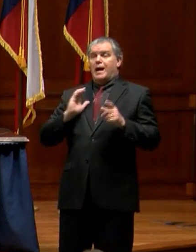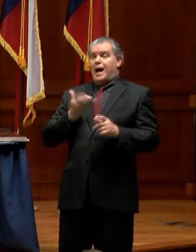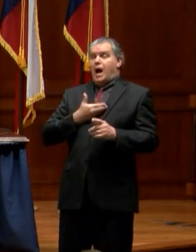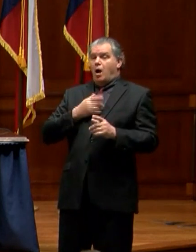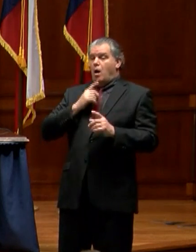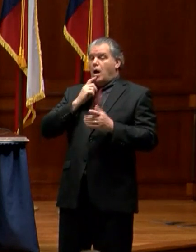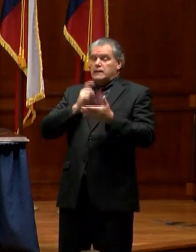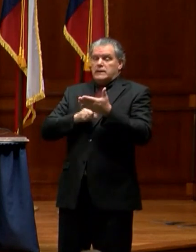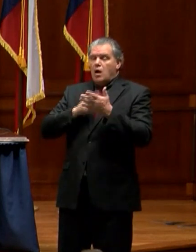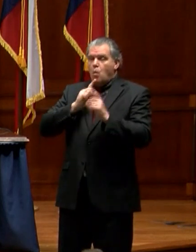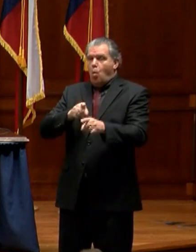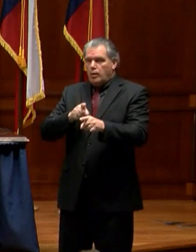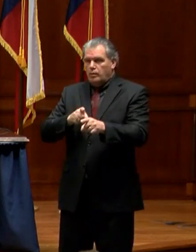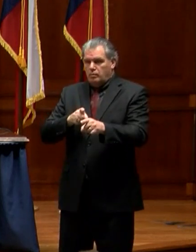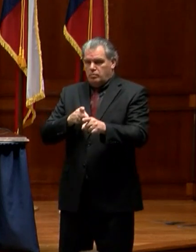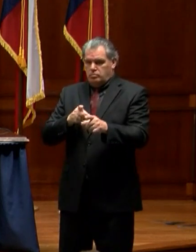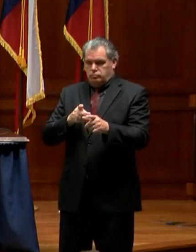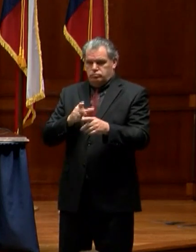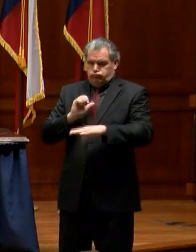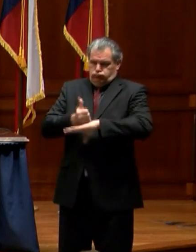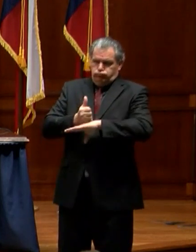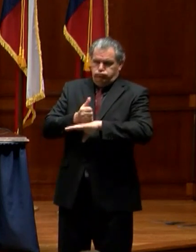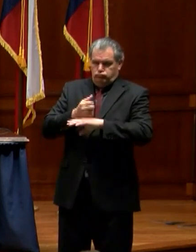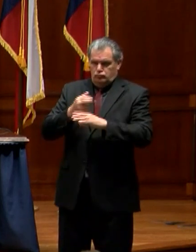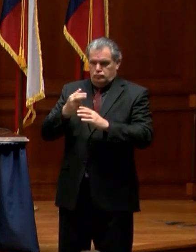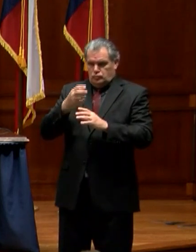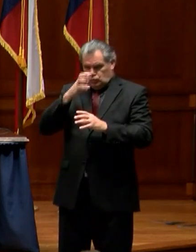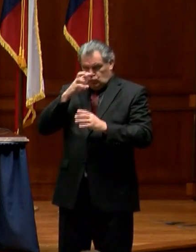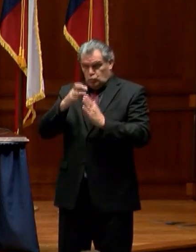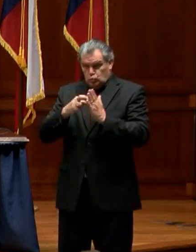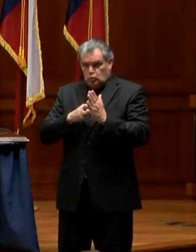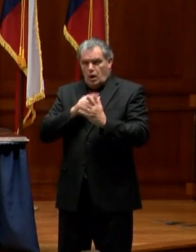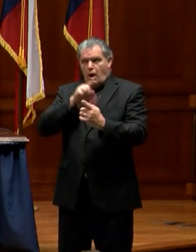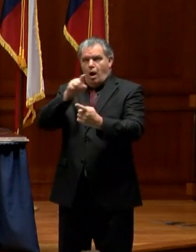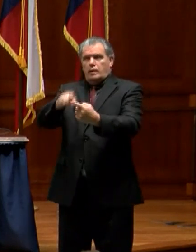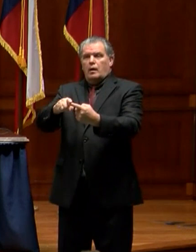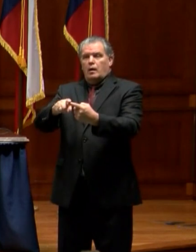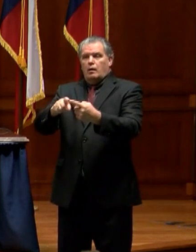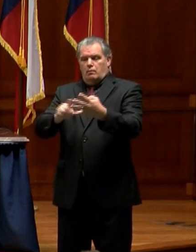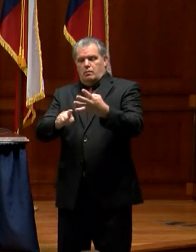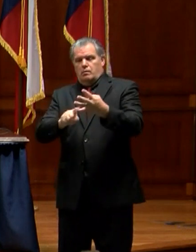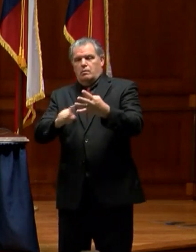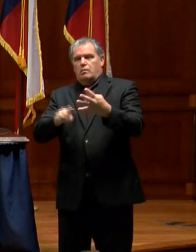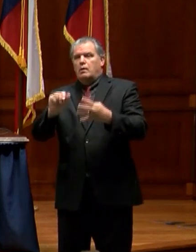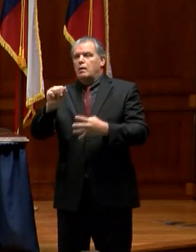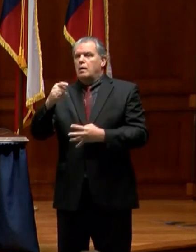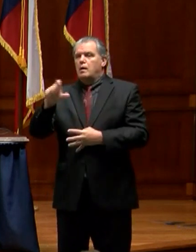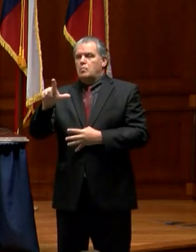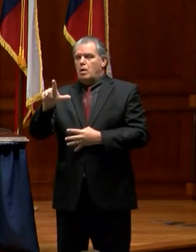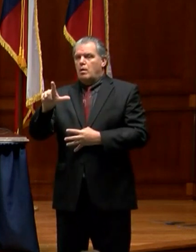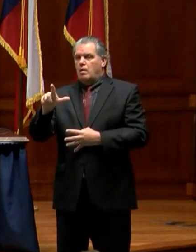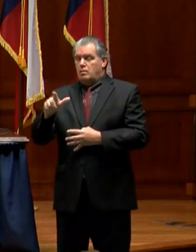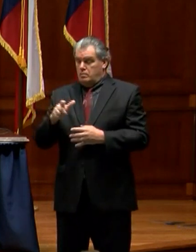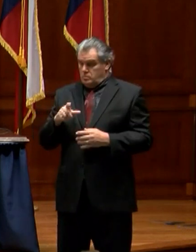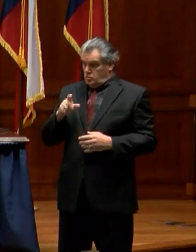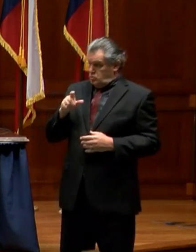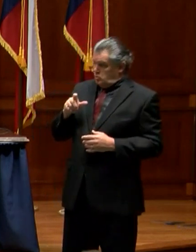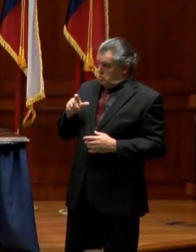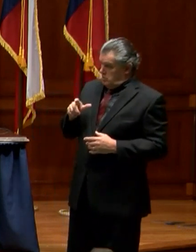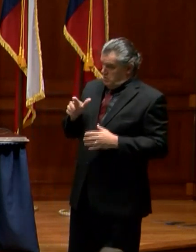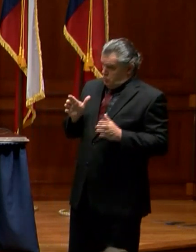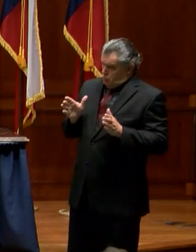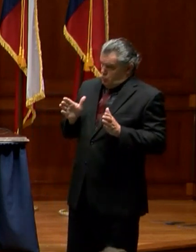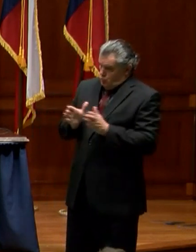until the end of the month, should small business owners and Texans expect their elected officials to also be looking